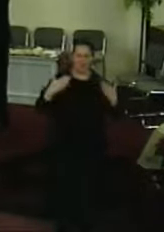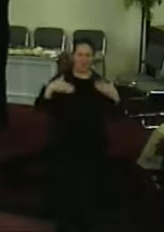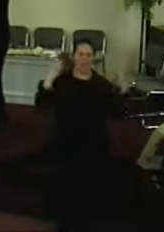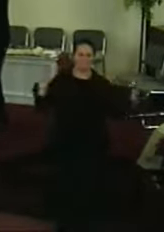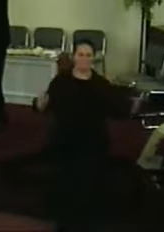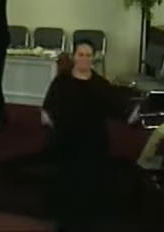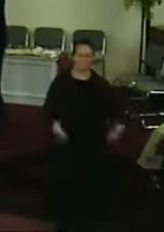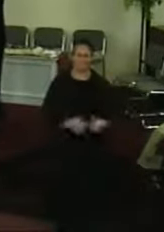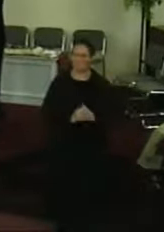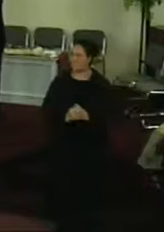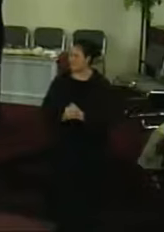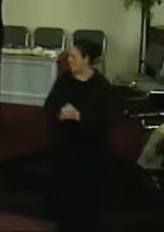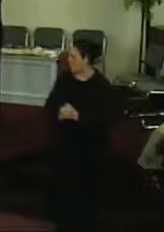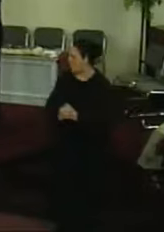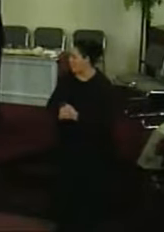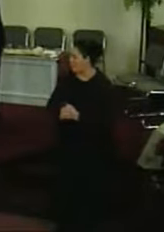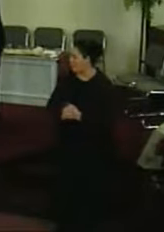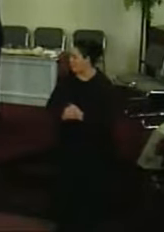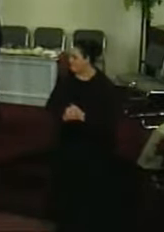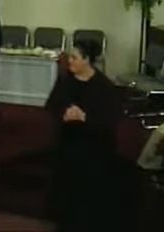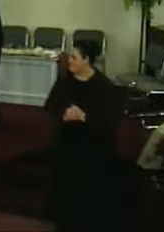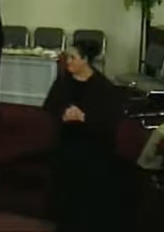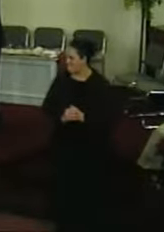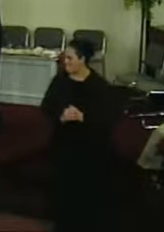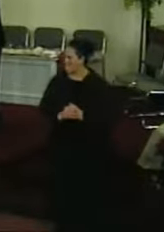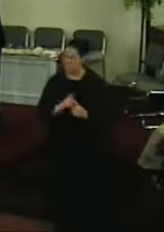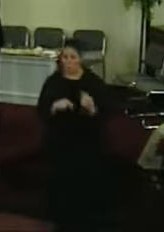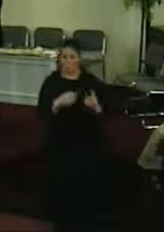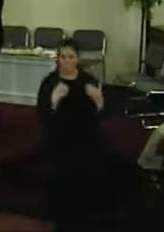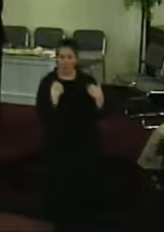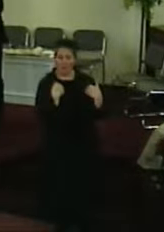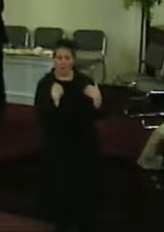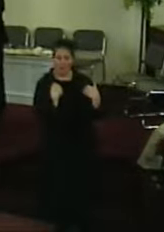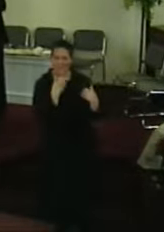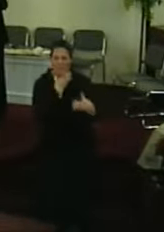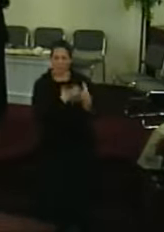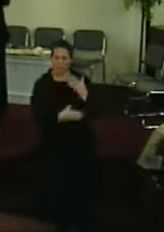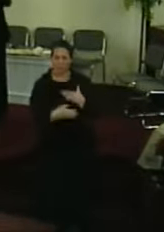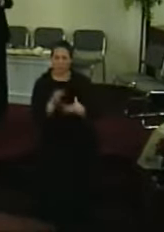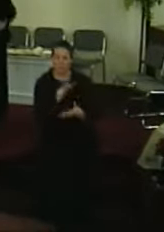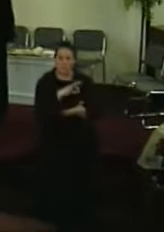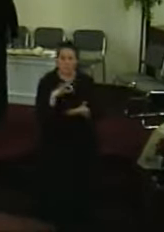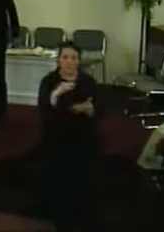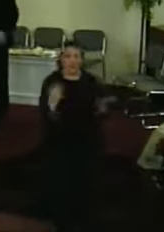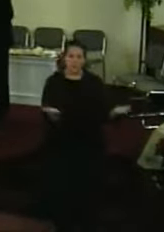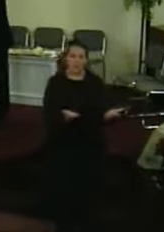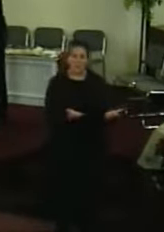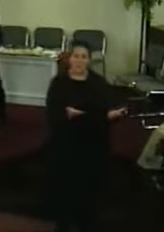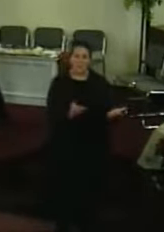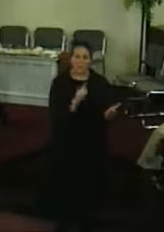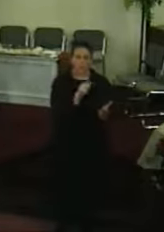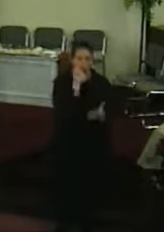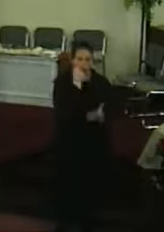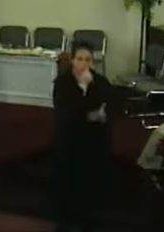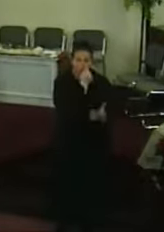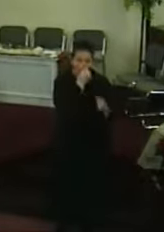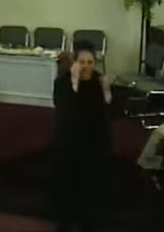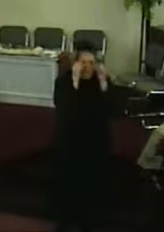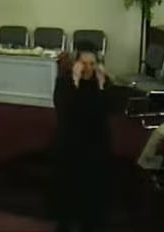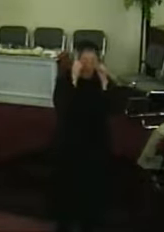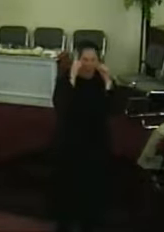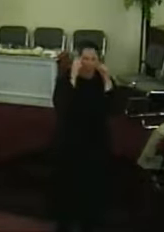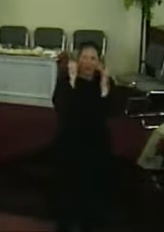See, when you have a hunger for spiritual things, God's going to open your eyes. When you've got a hunger